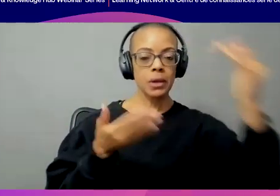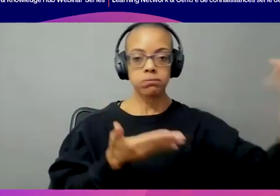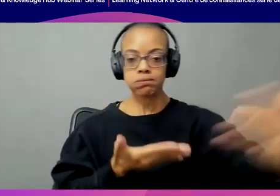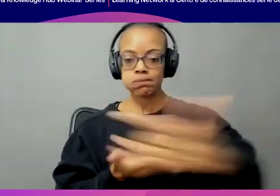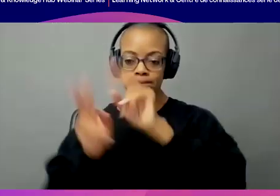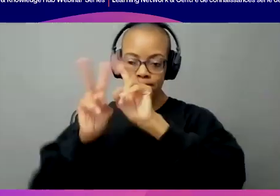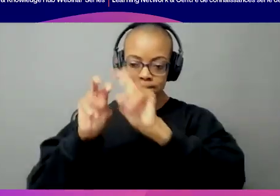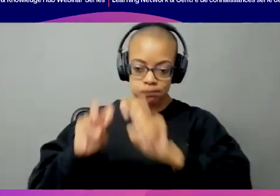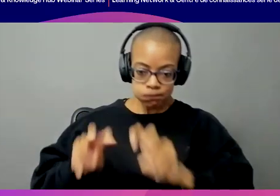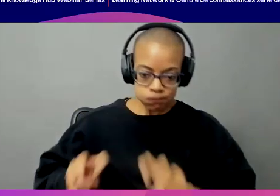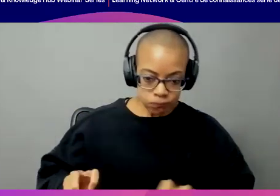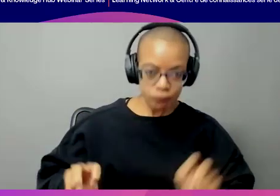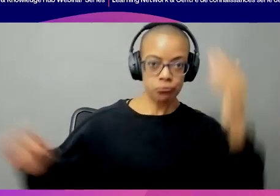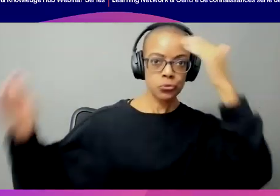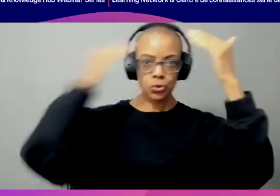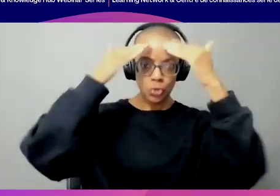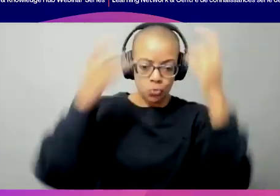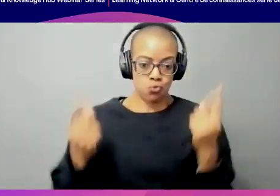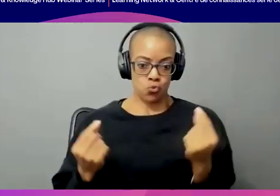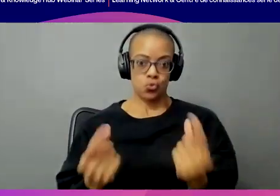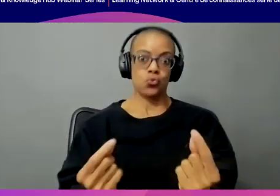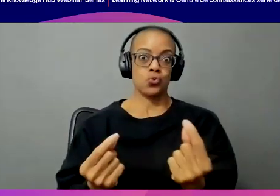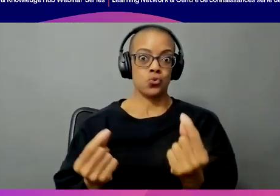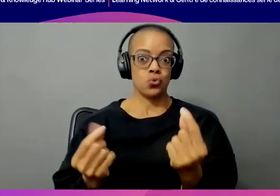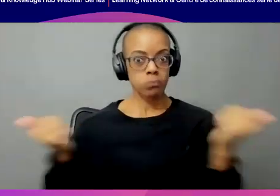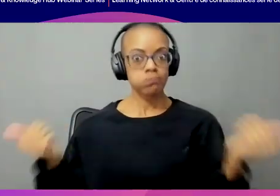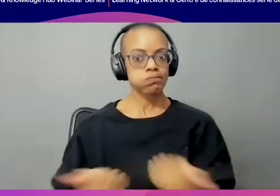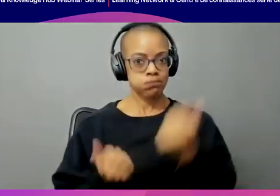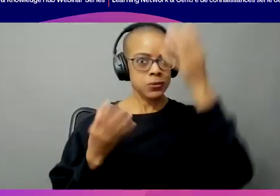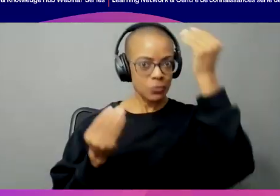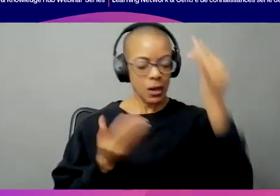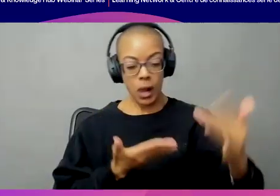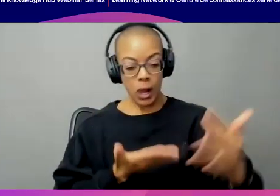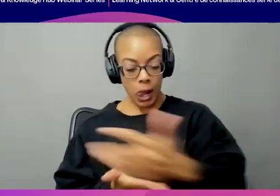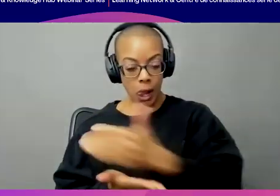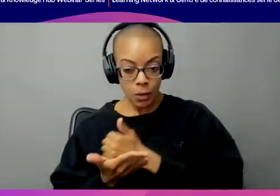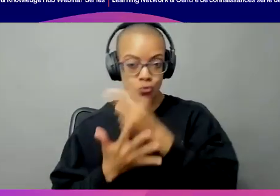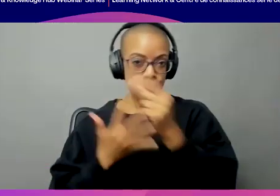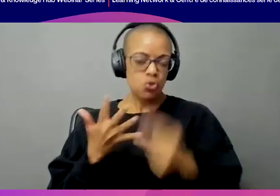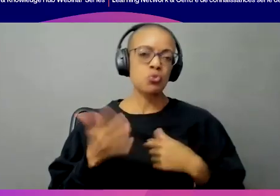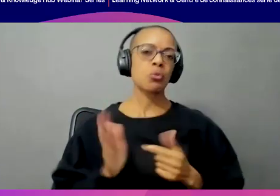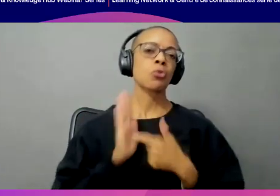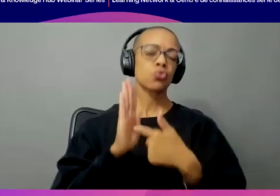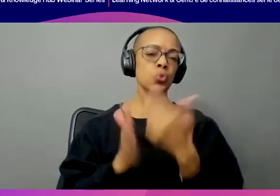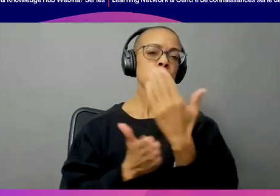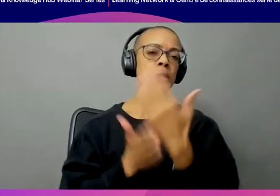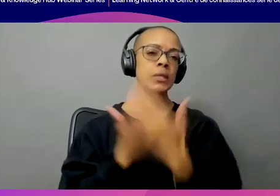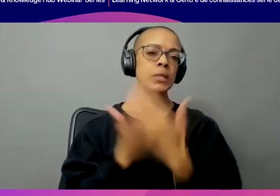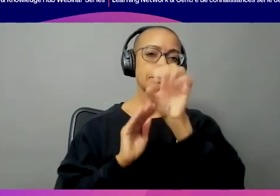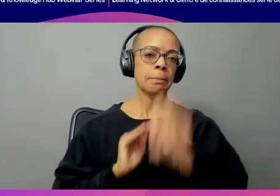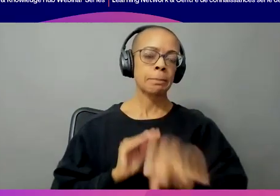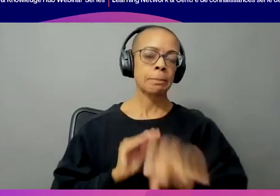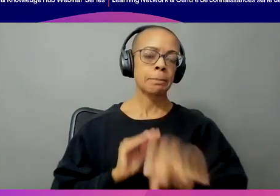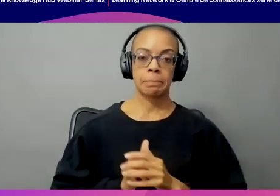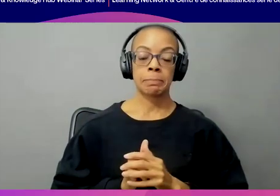knowledge mobilization. So we still have a lot of data analysis to do. I'll present some of where we're at with that now. All